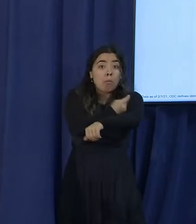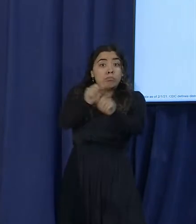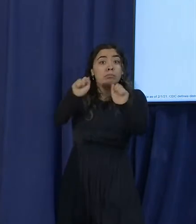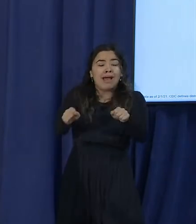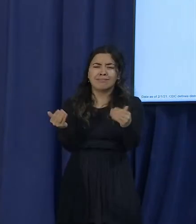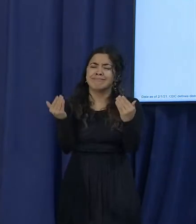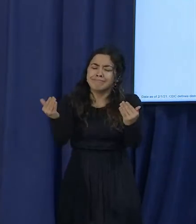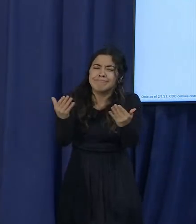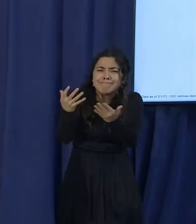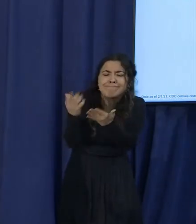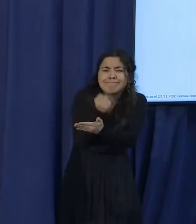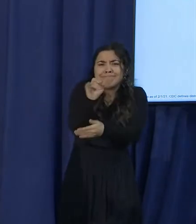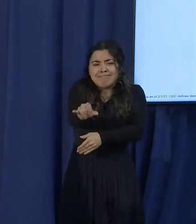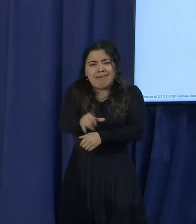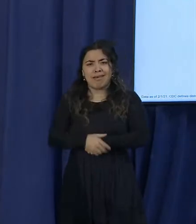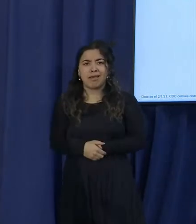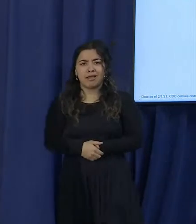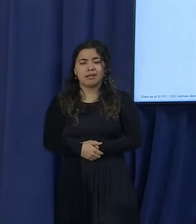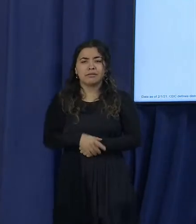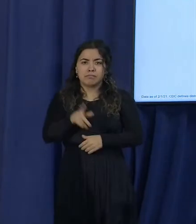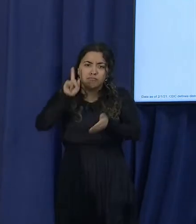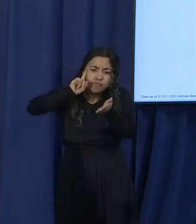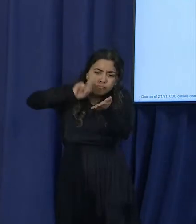yourself and get your questions answered.